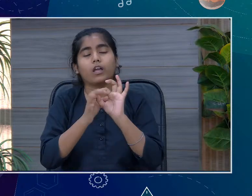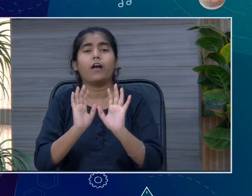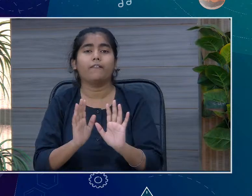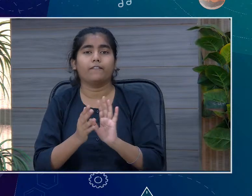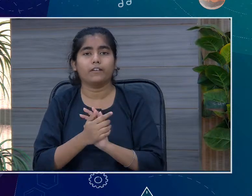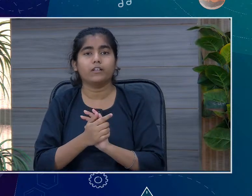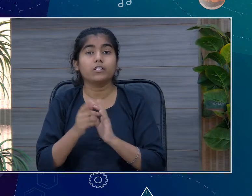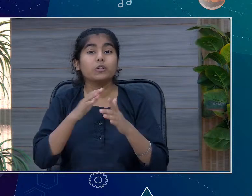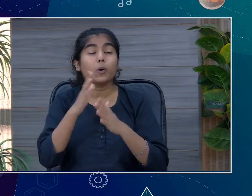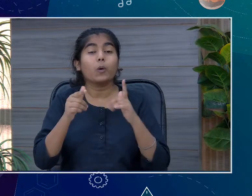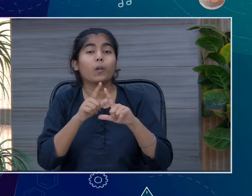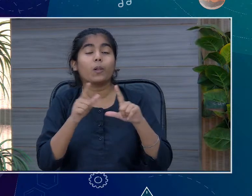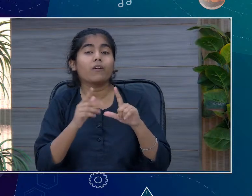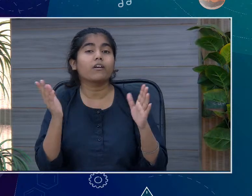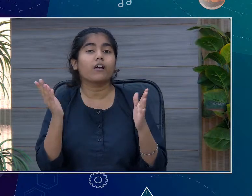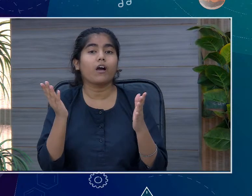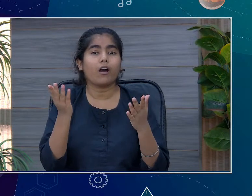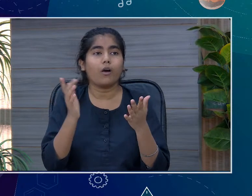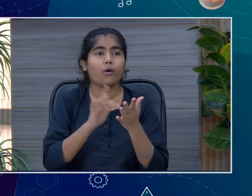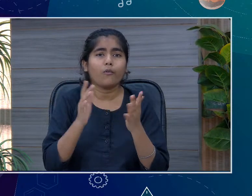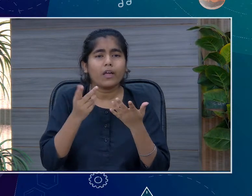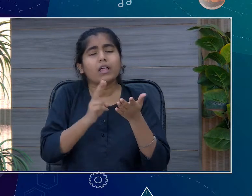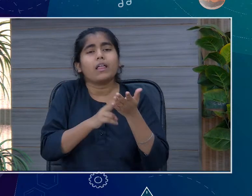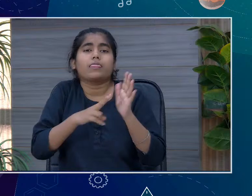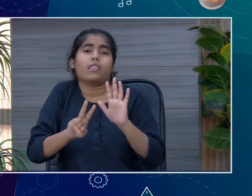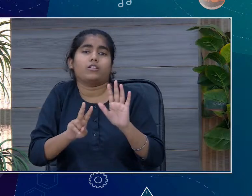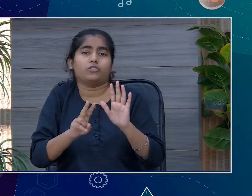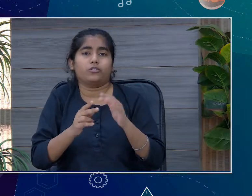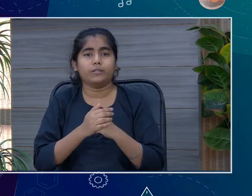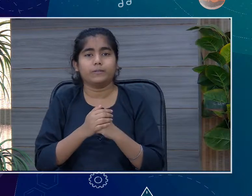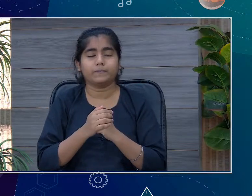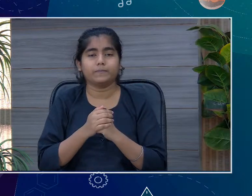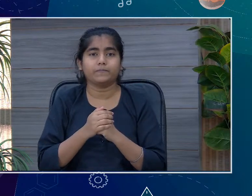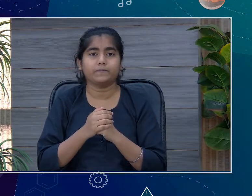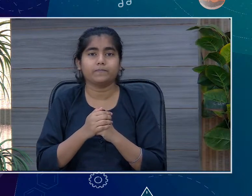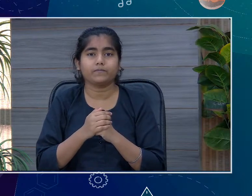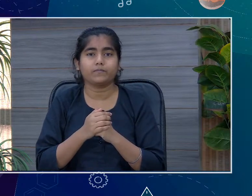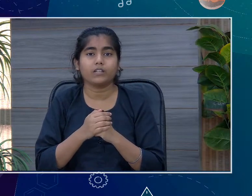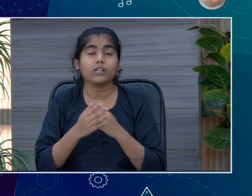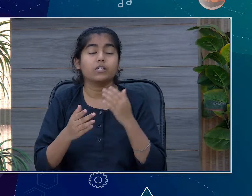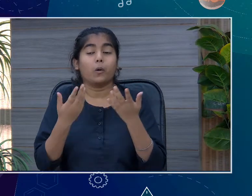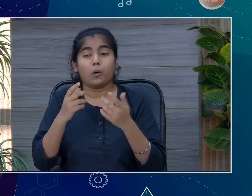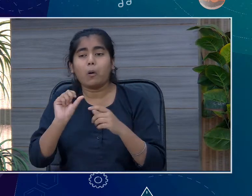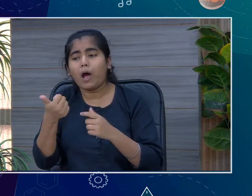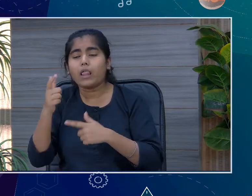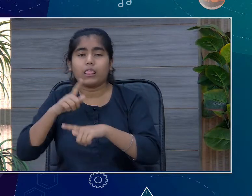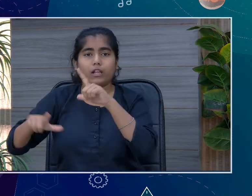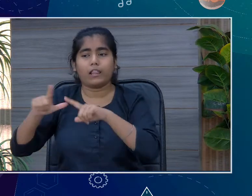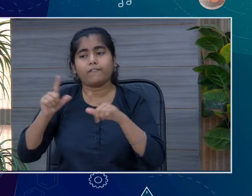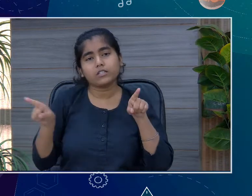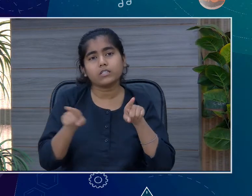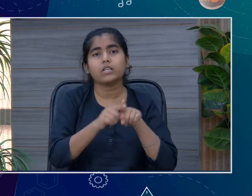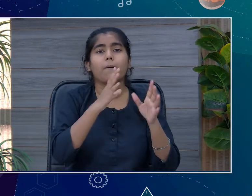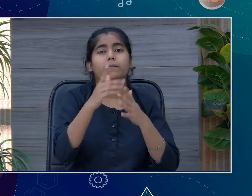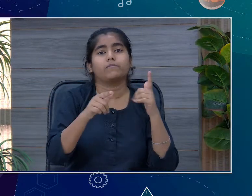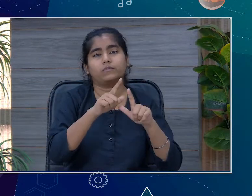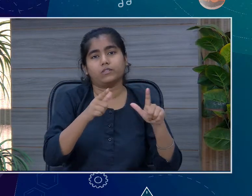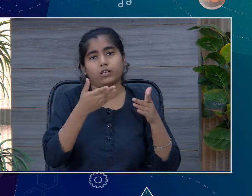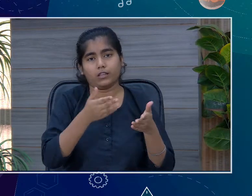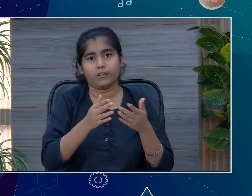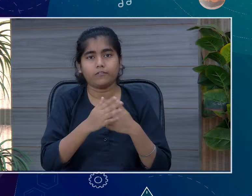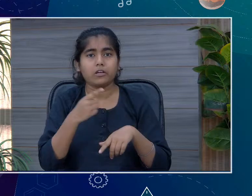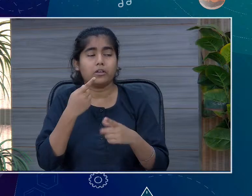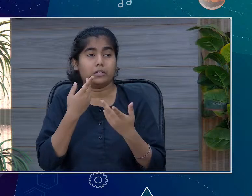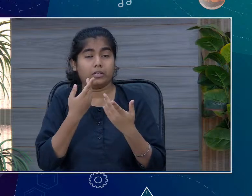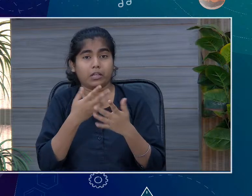that comes out also, it comes out naturally because like any other languages, humans have the capability